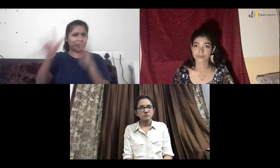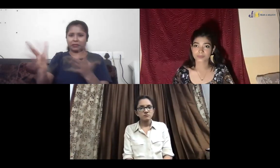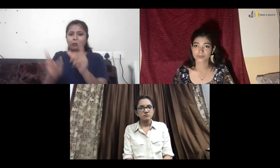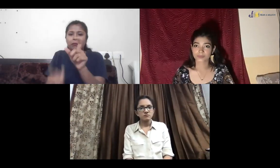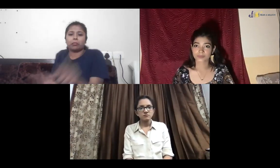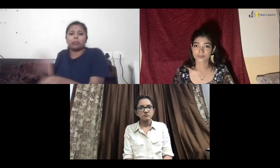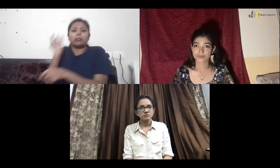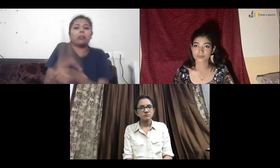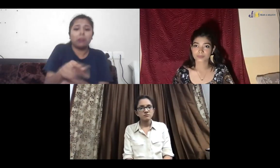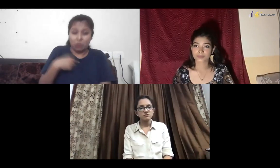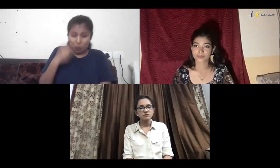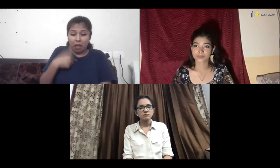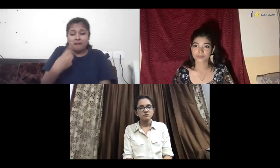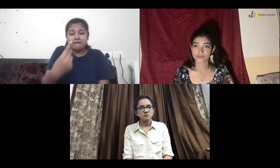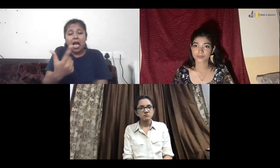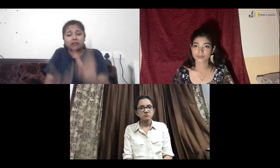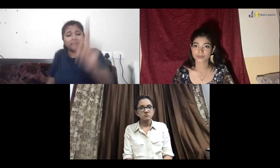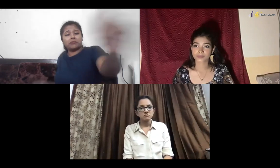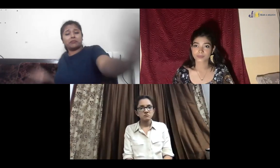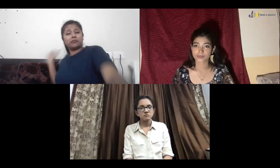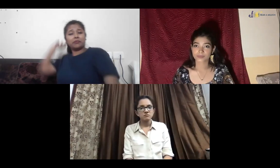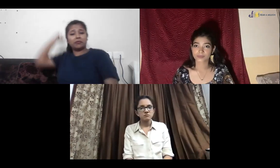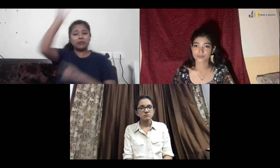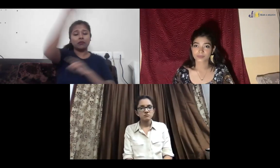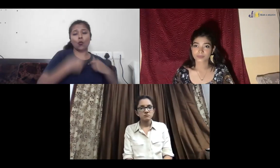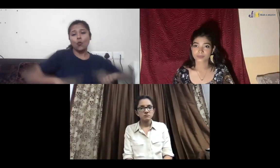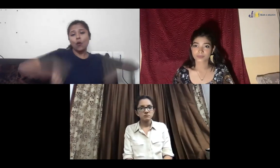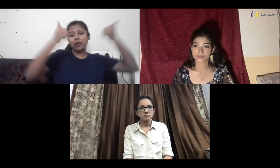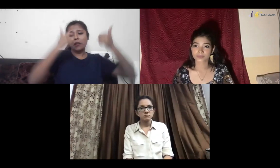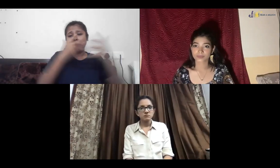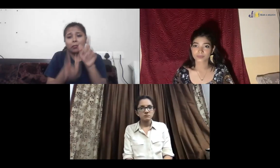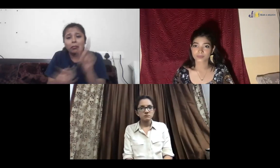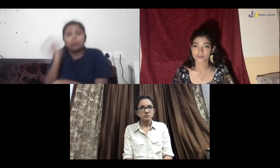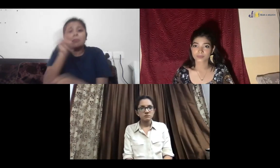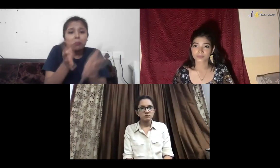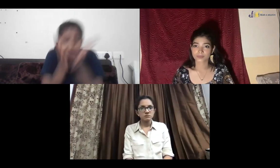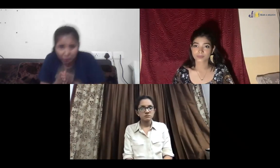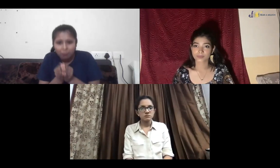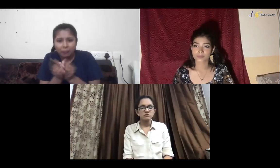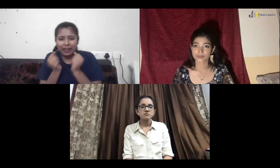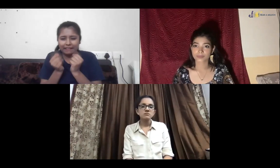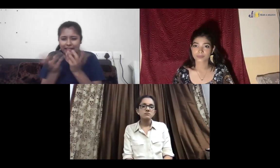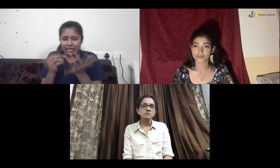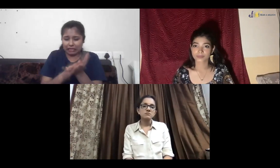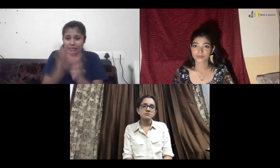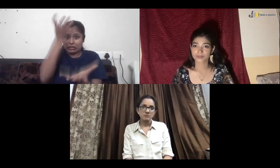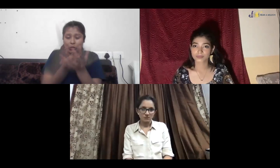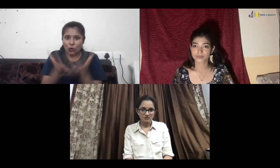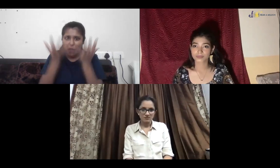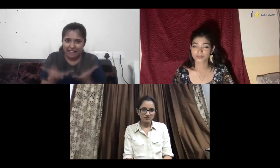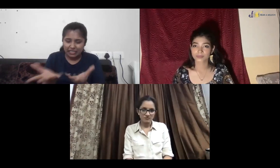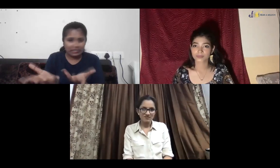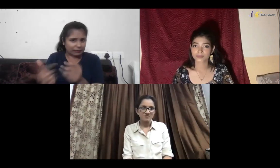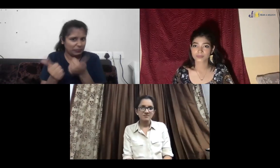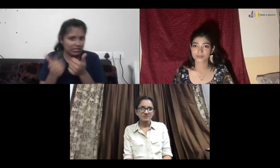interested to playing the cricket, and they are once they are throwing the ball, they, so